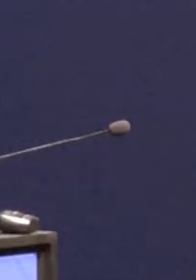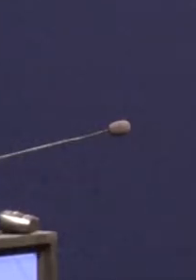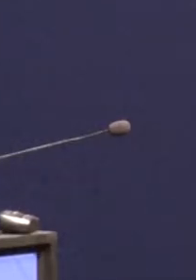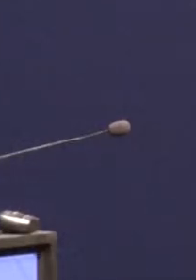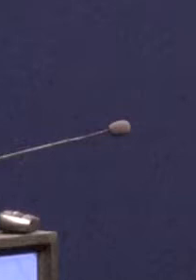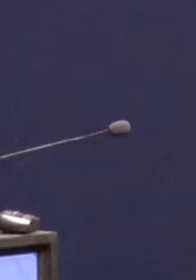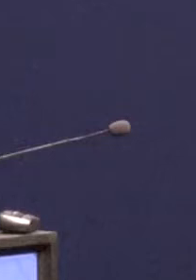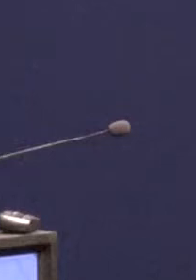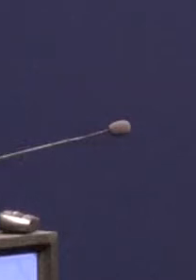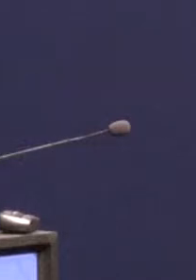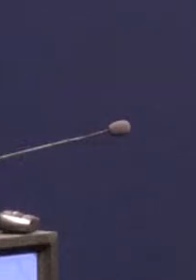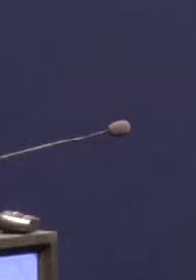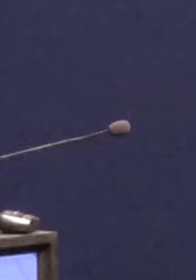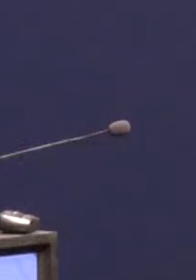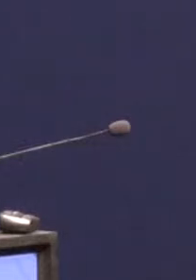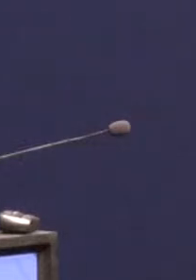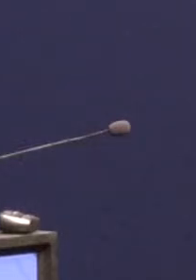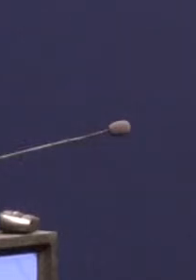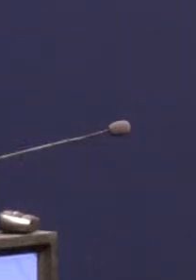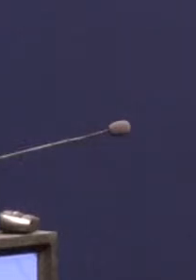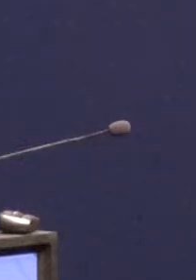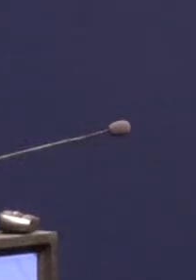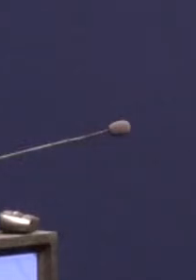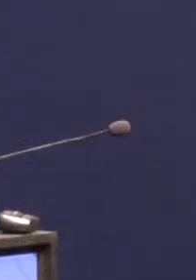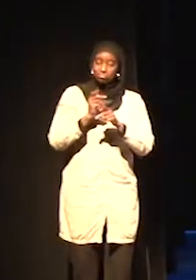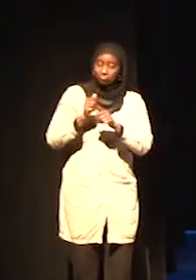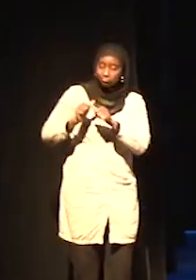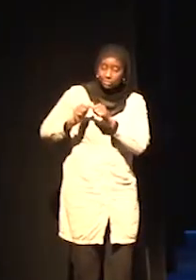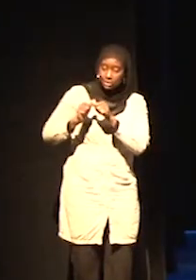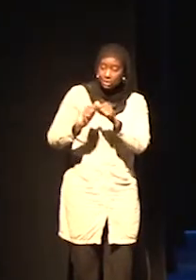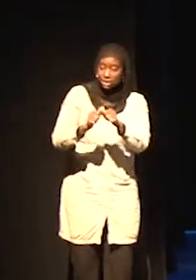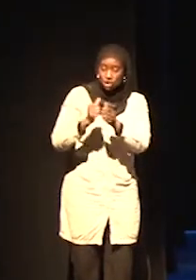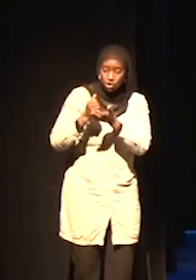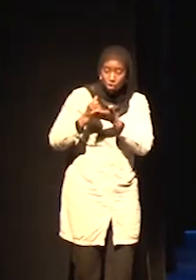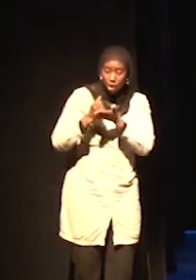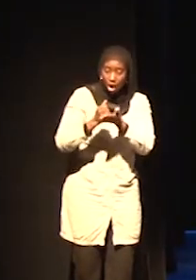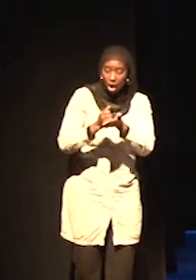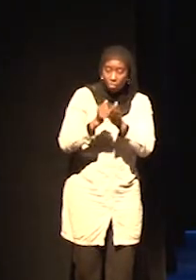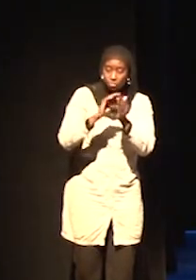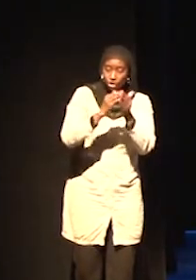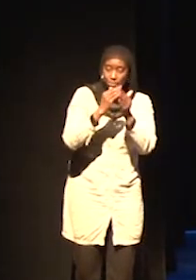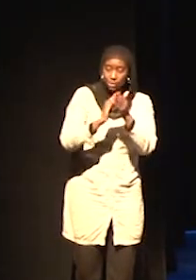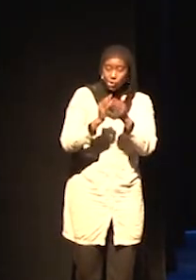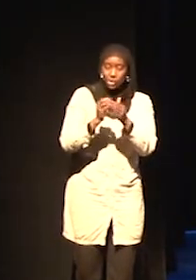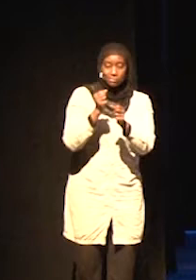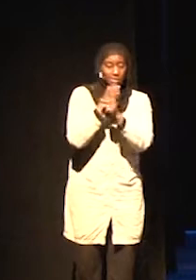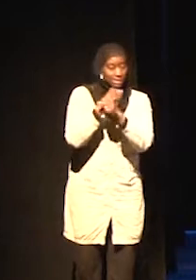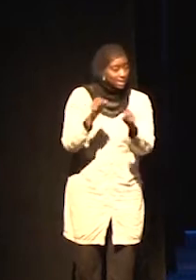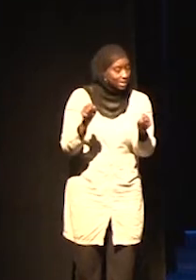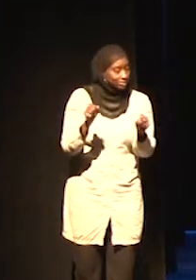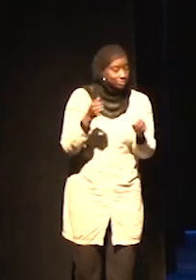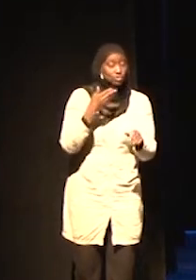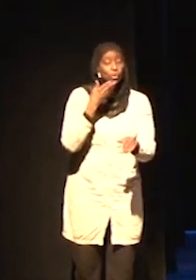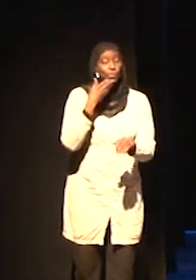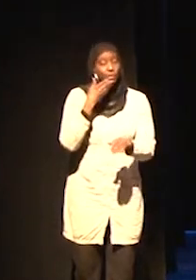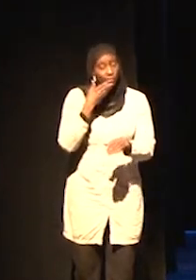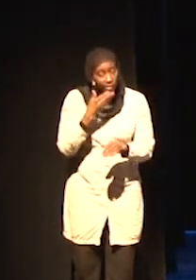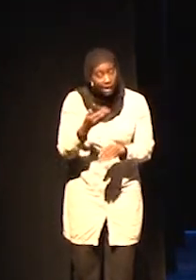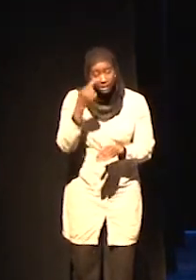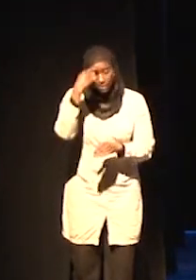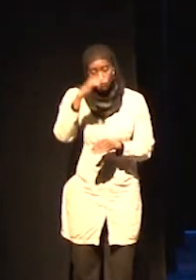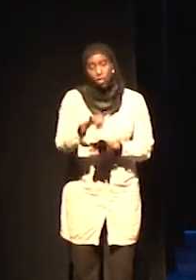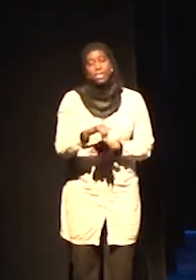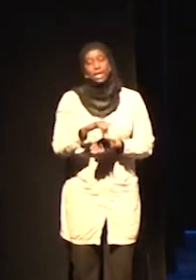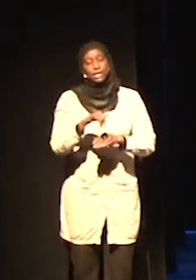keep the community safe, and they keep us safe. So thank you very much for doing that.